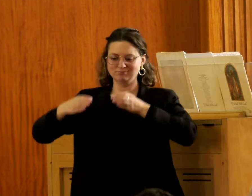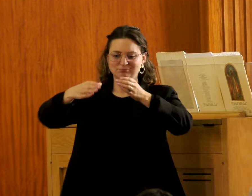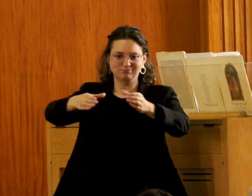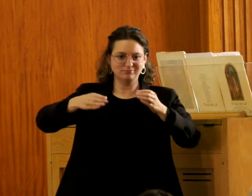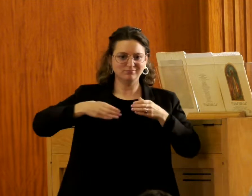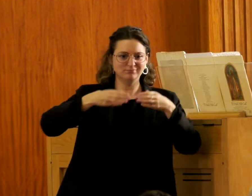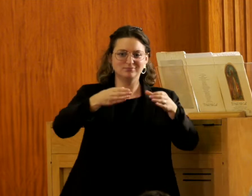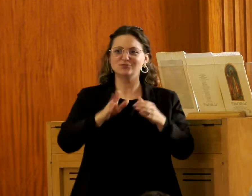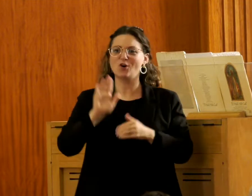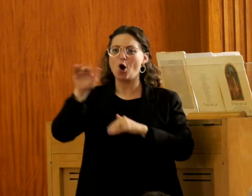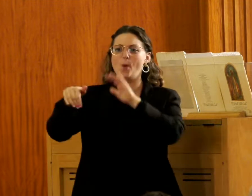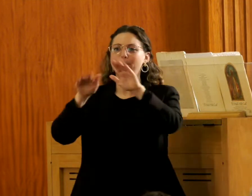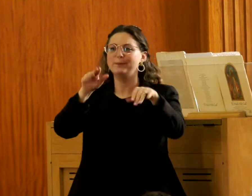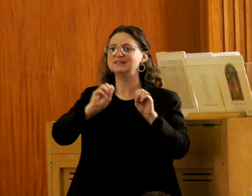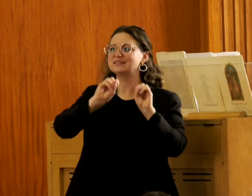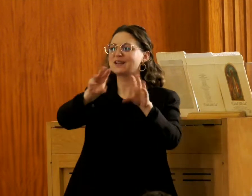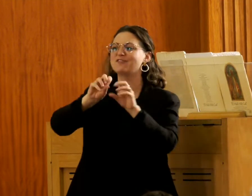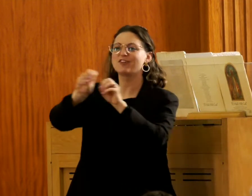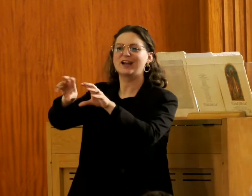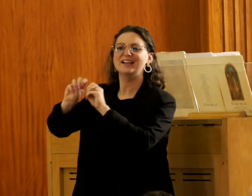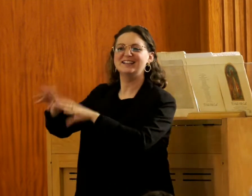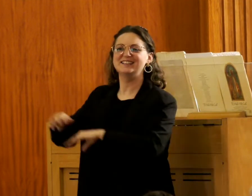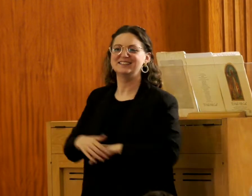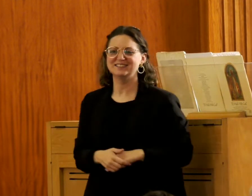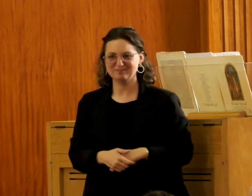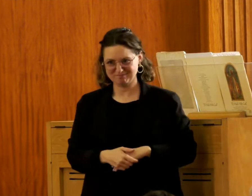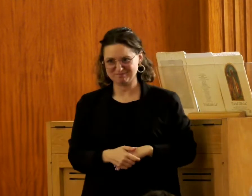in the back seat.